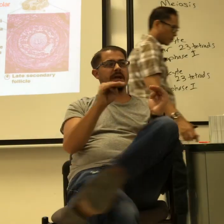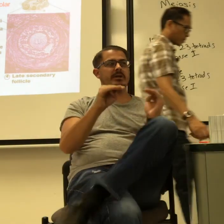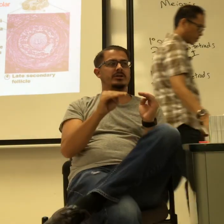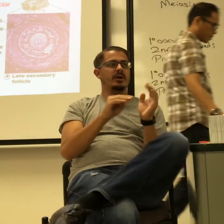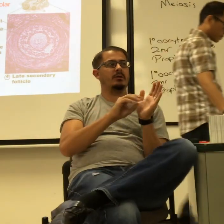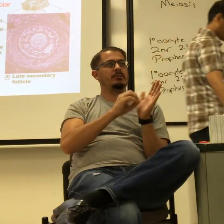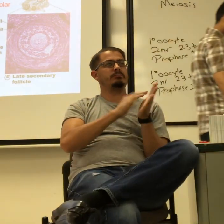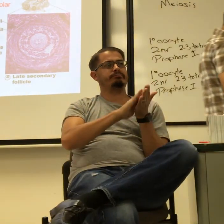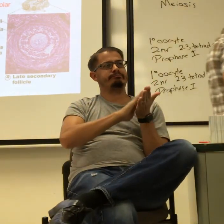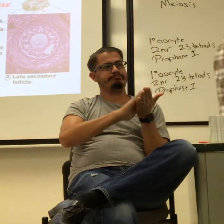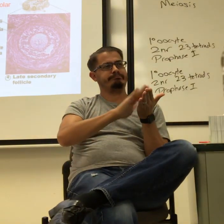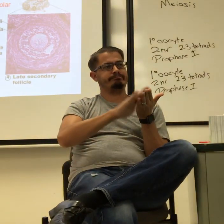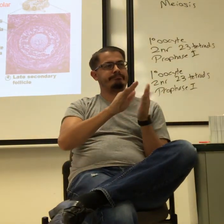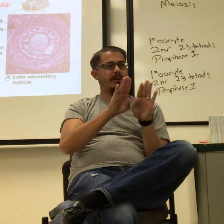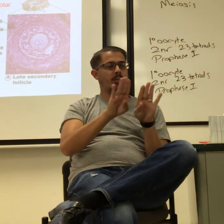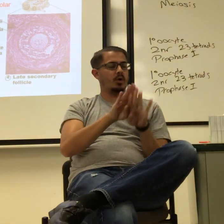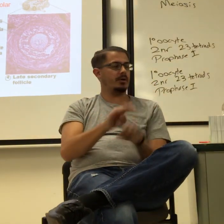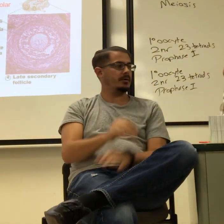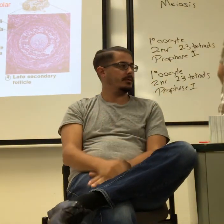here.